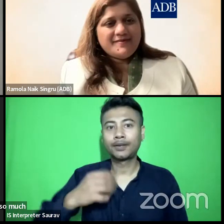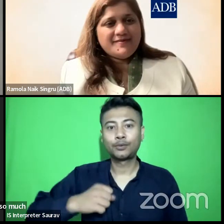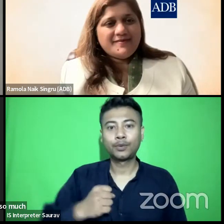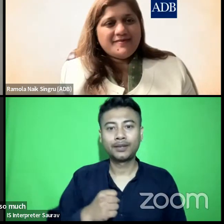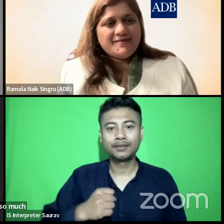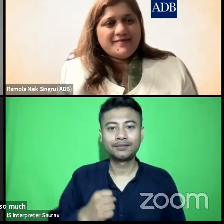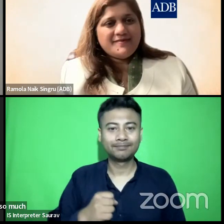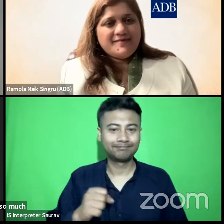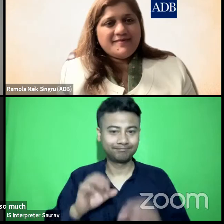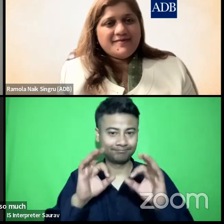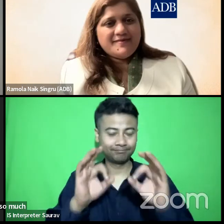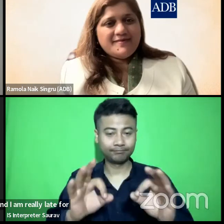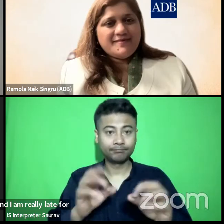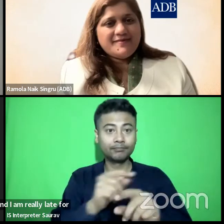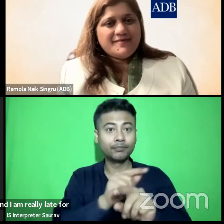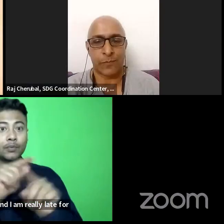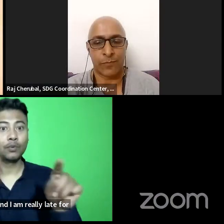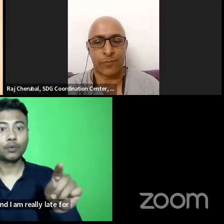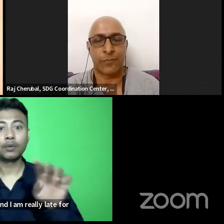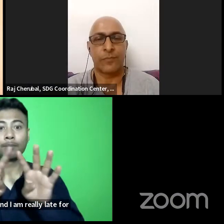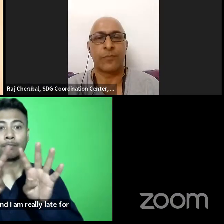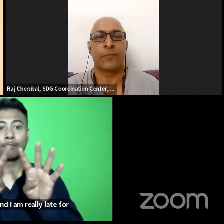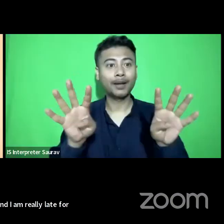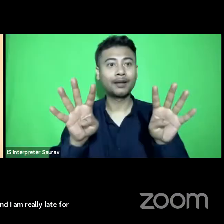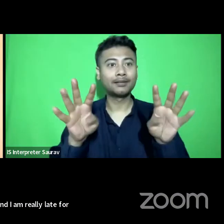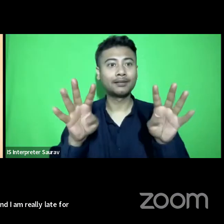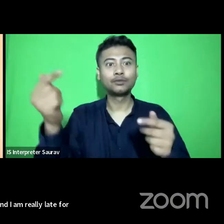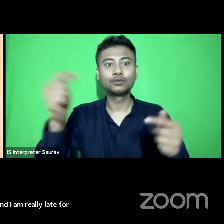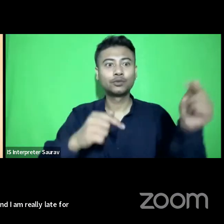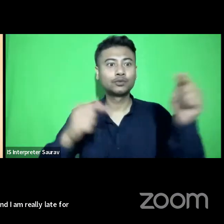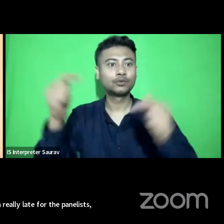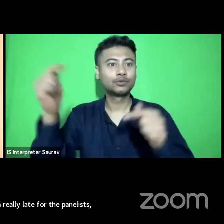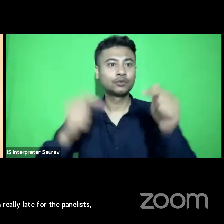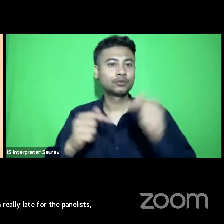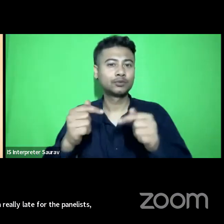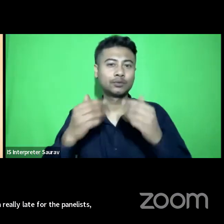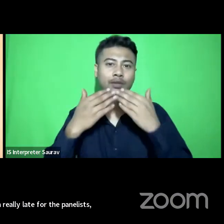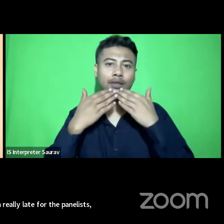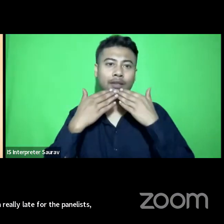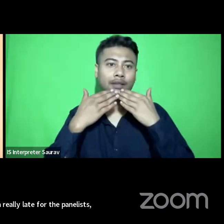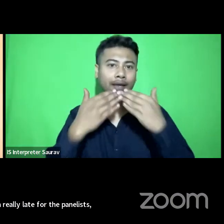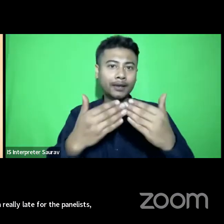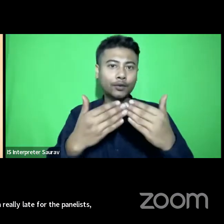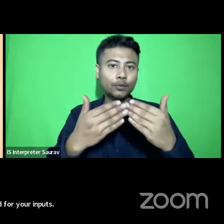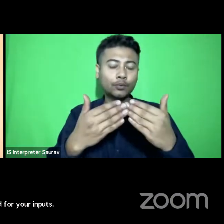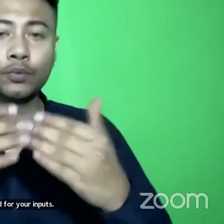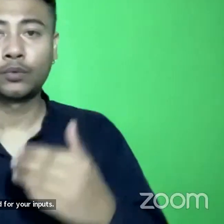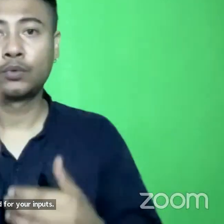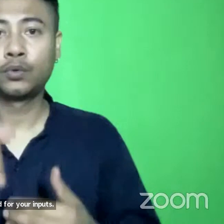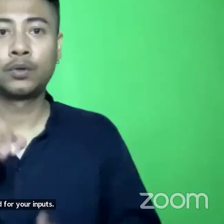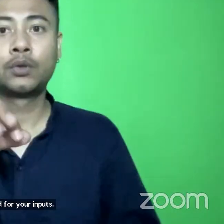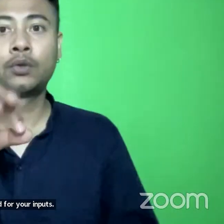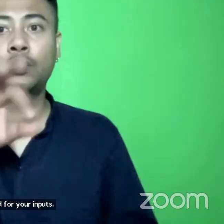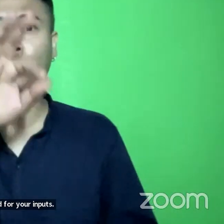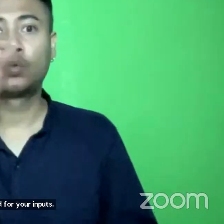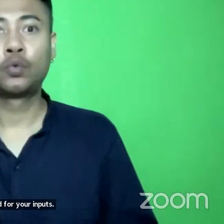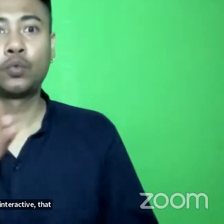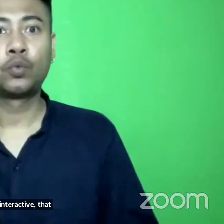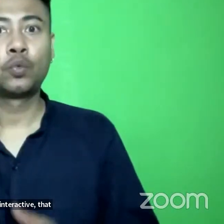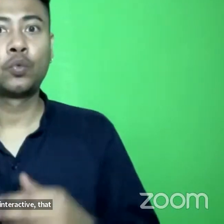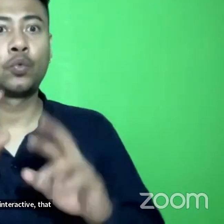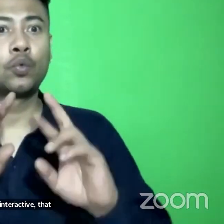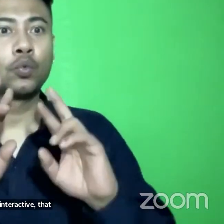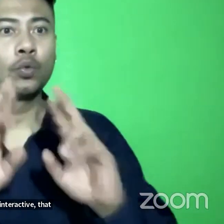the panelists for joining and for your inputs. I think really interactive Q&A that we also had. We have so